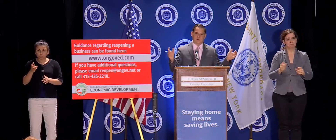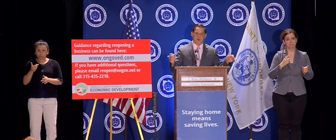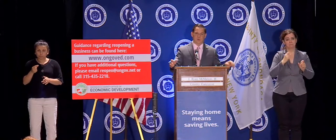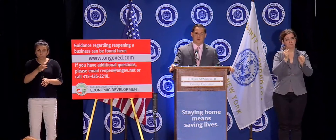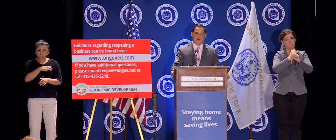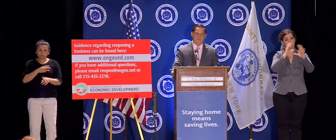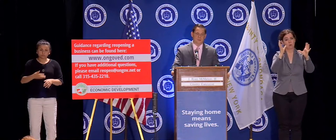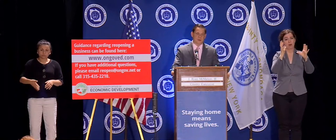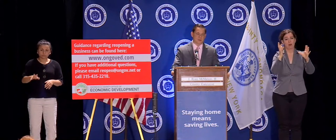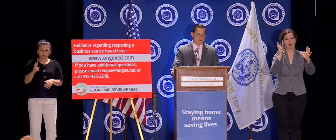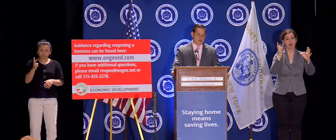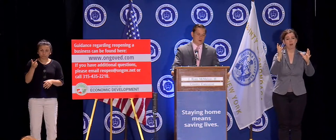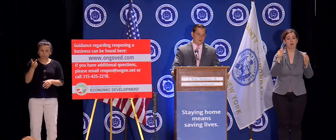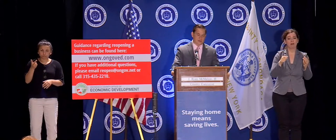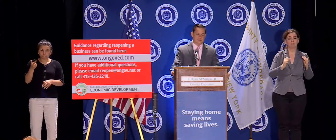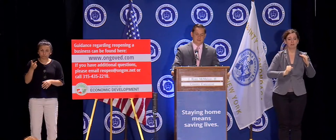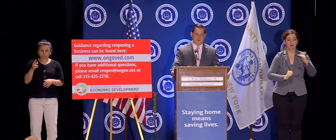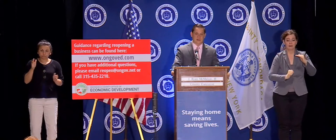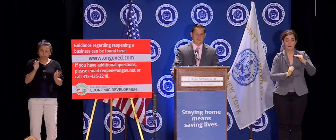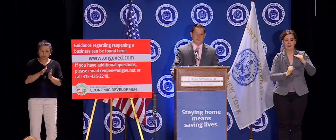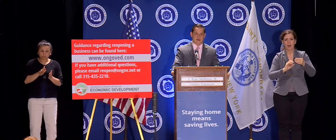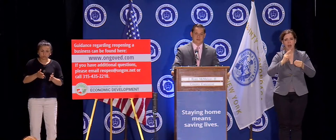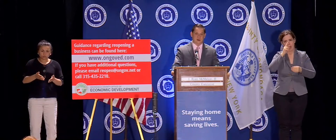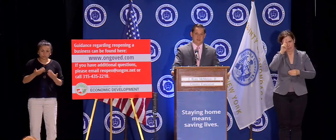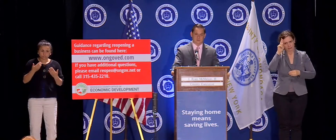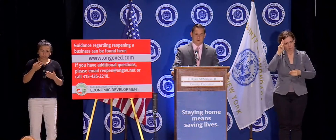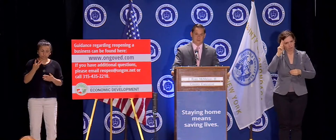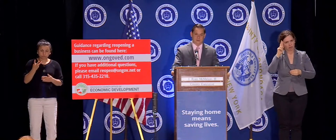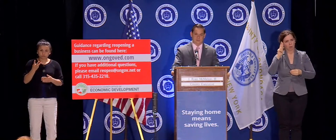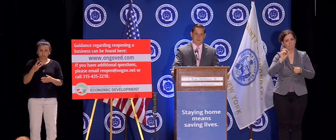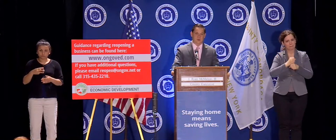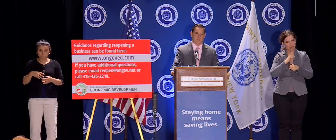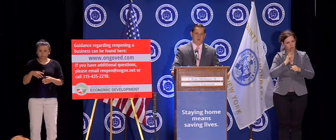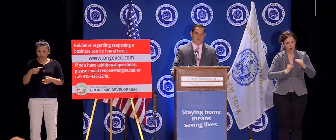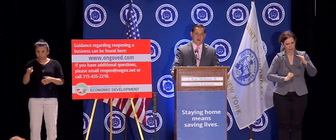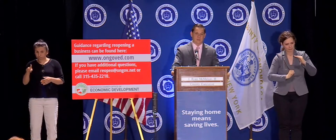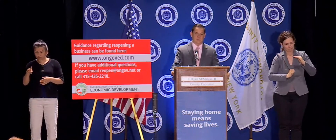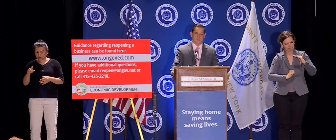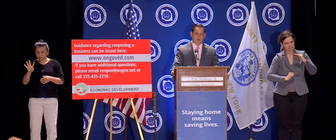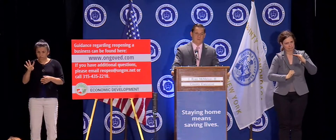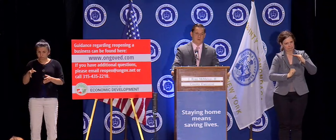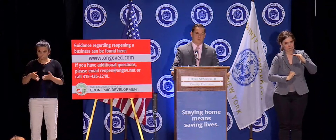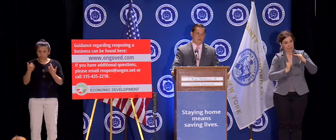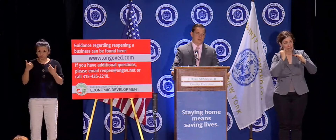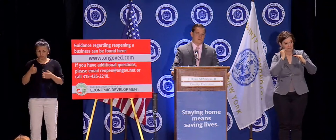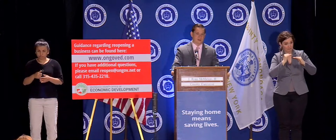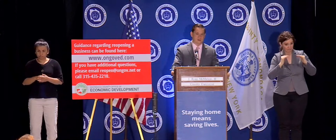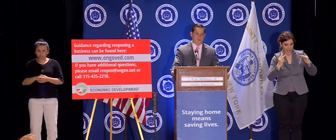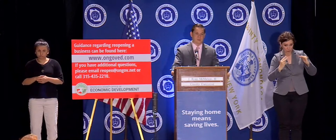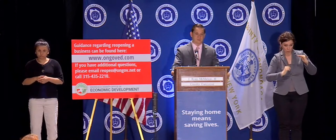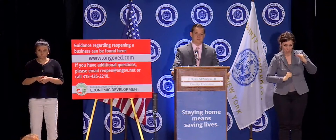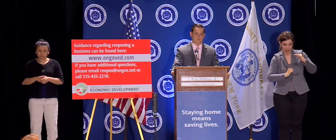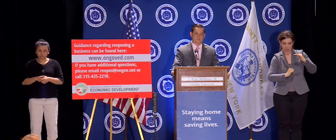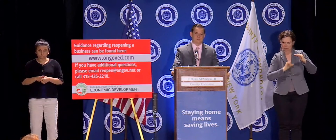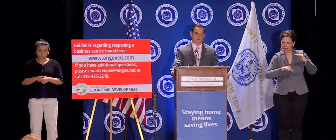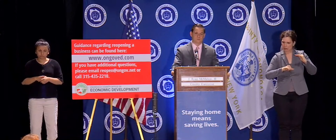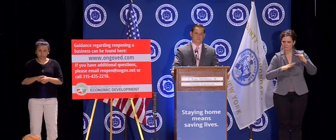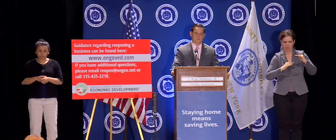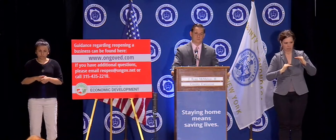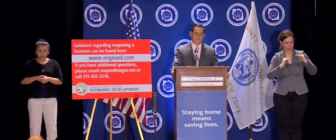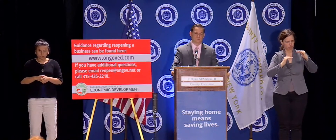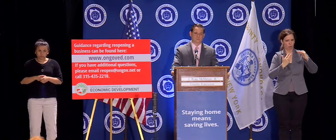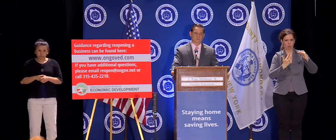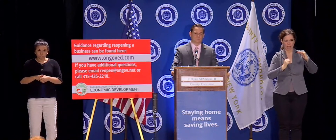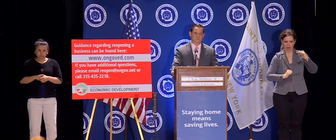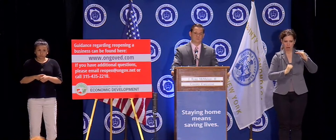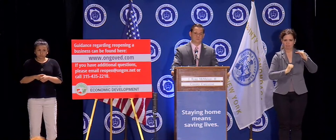phase 4 you open it up. So that is an awesome tournament. So I'm hopeful we can have that tournament. At what